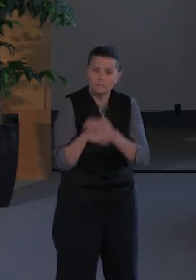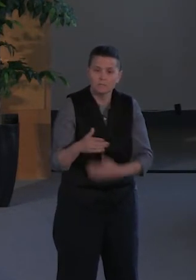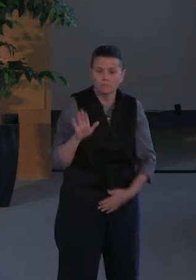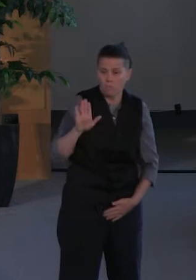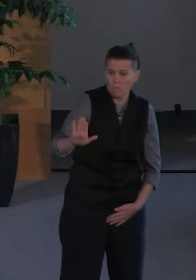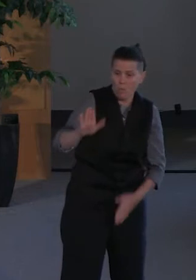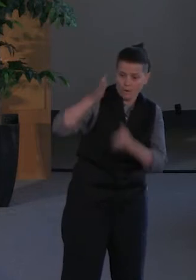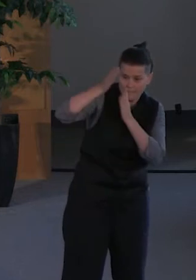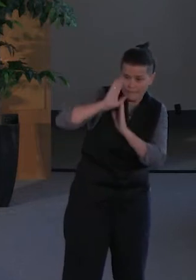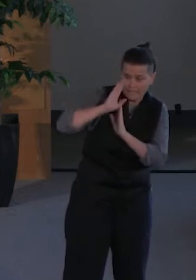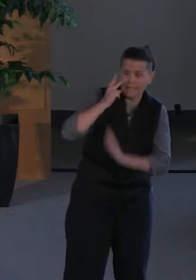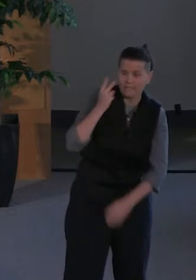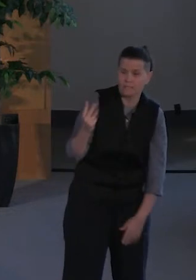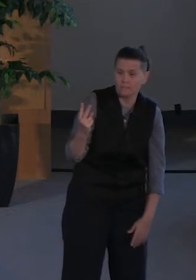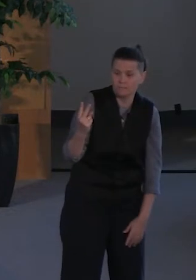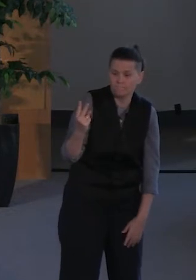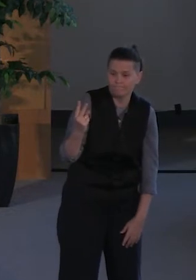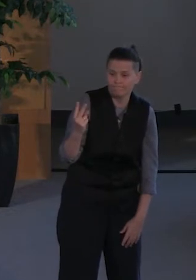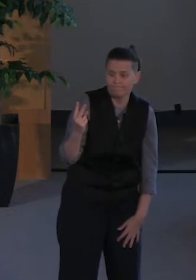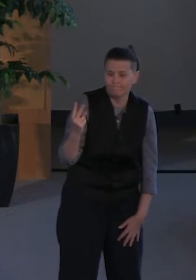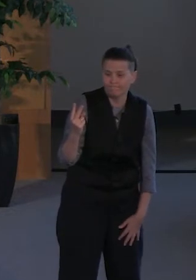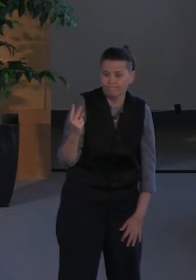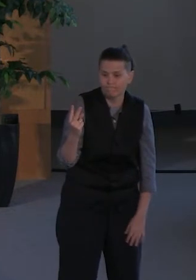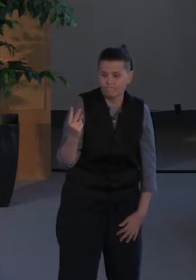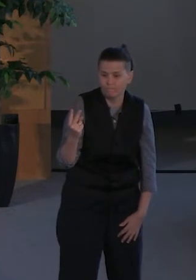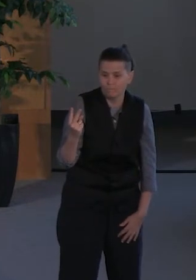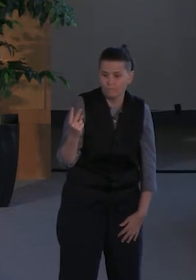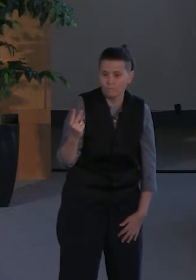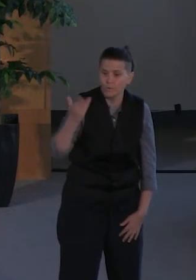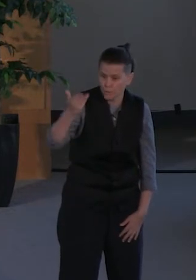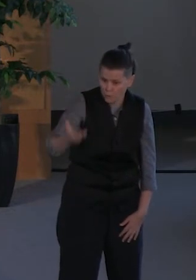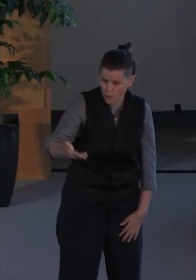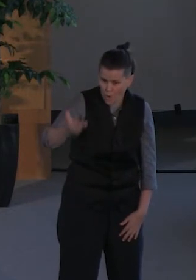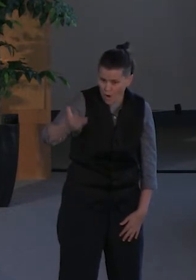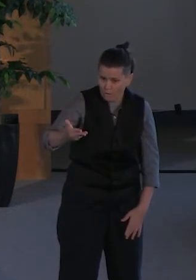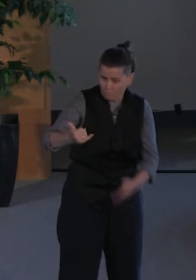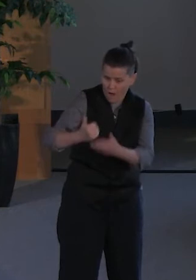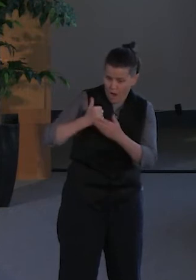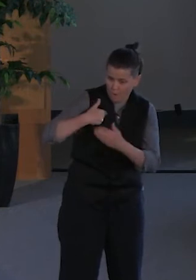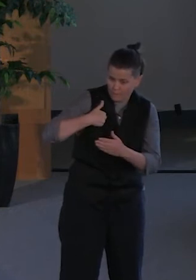I understand you are for my highest good.